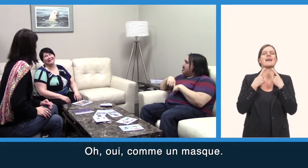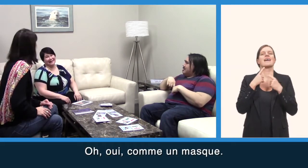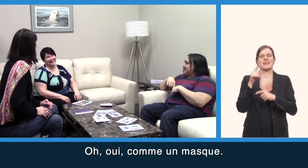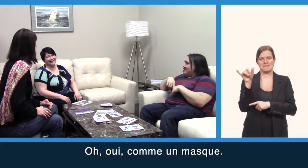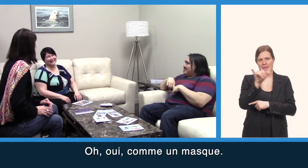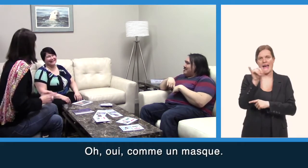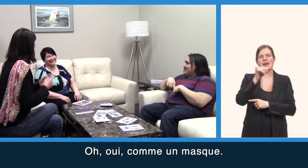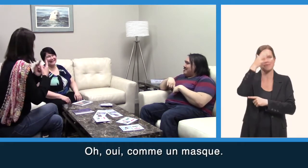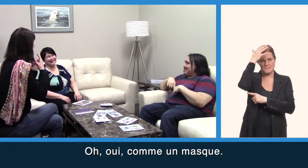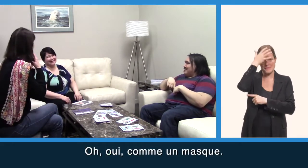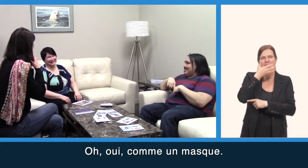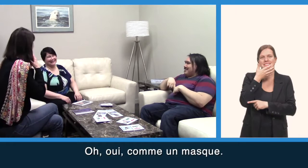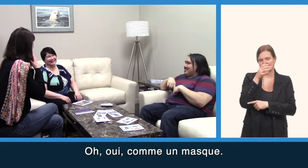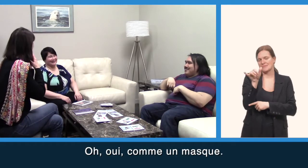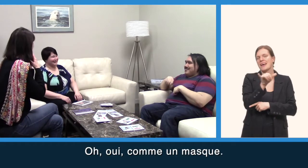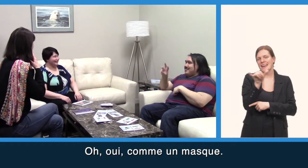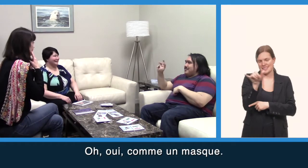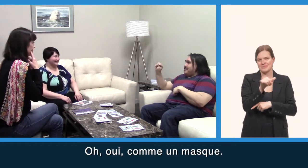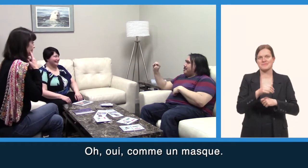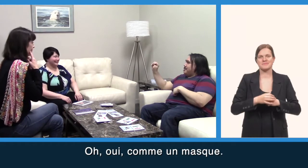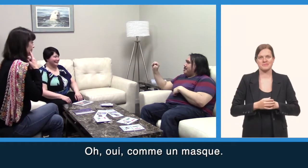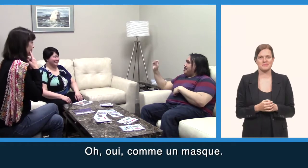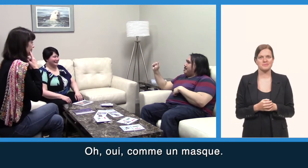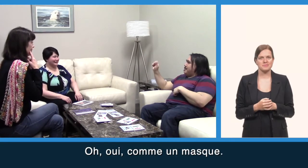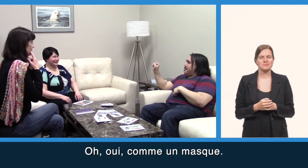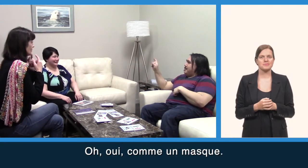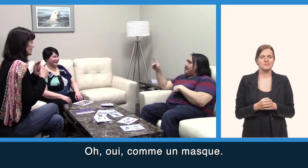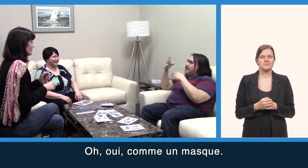oh yeah. Oh. Yeah.